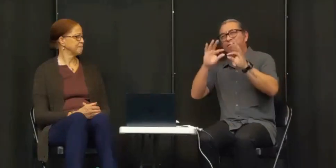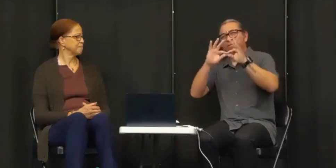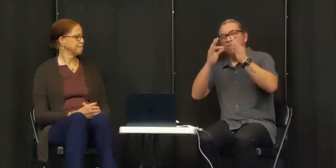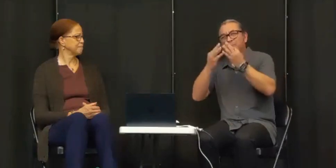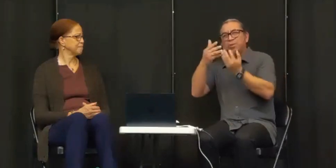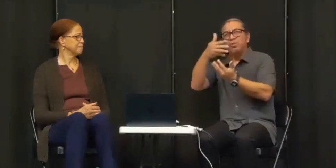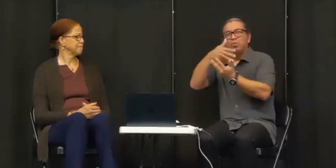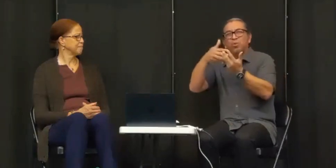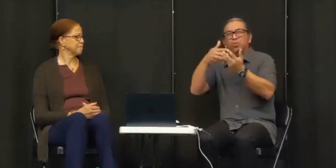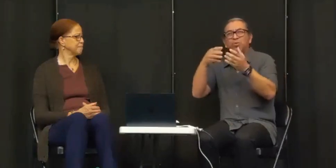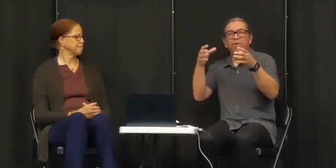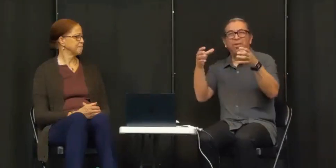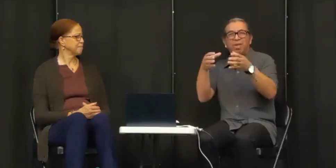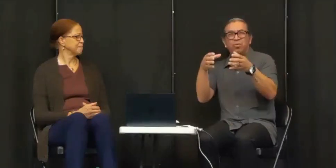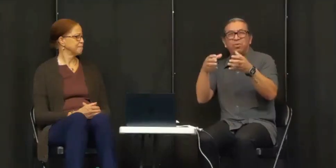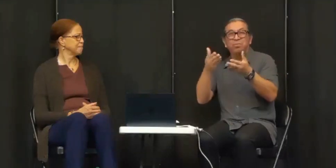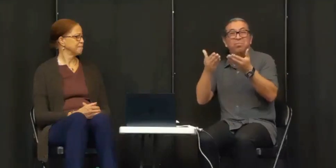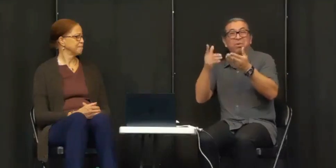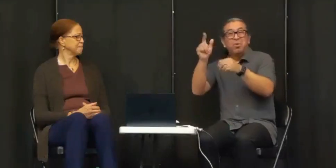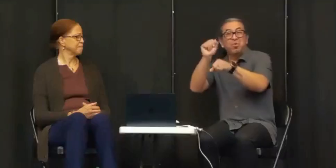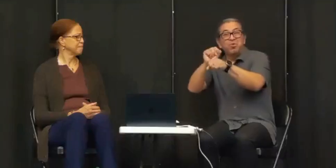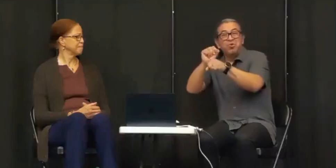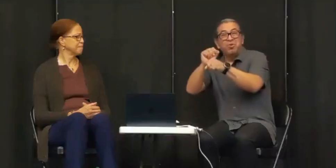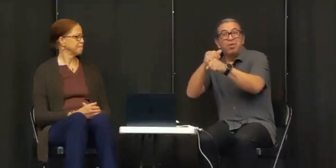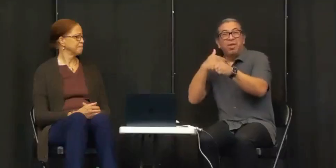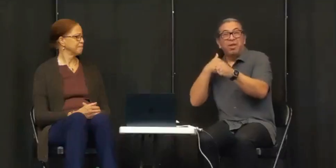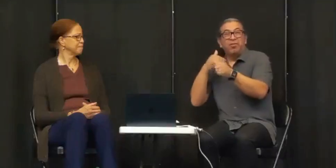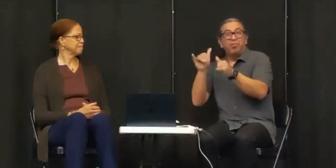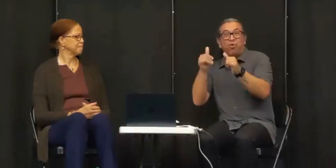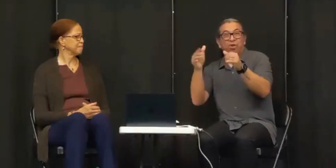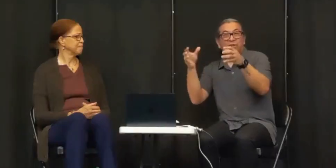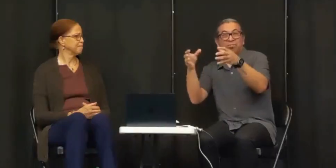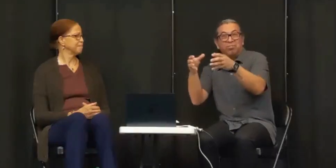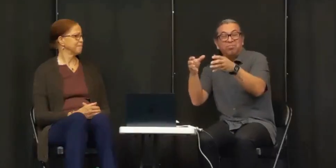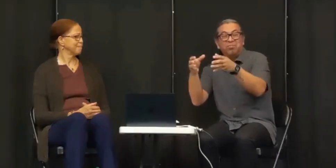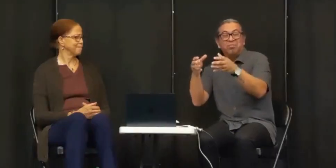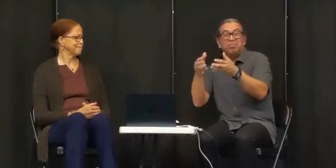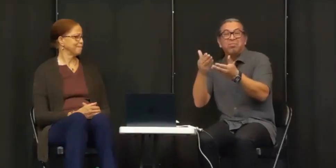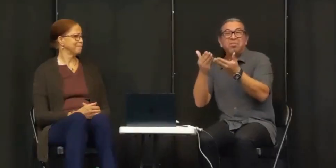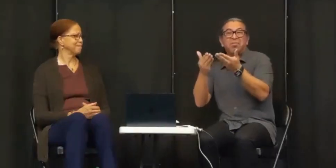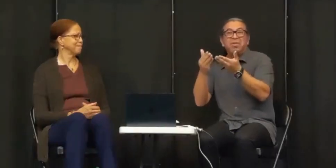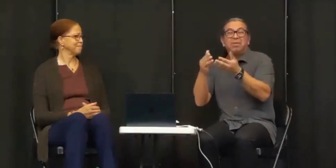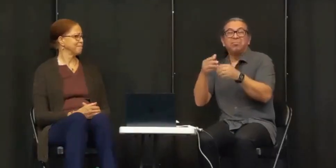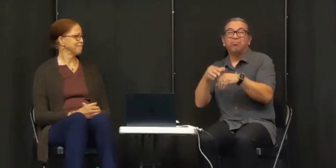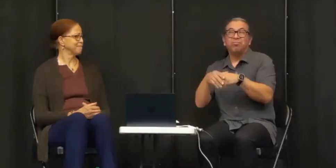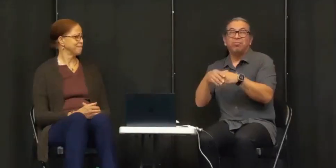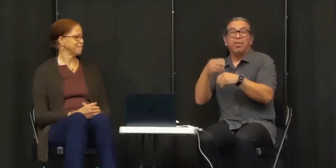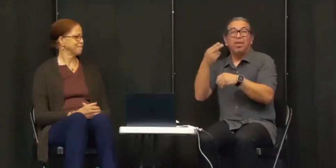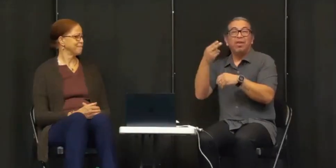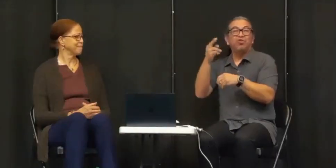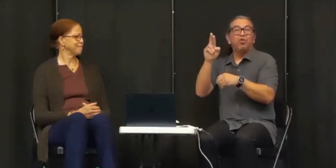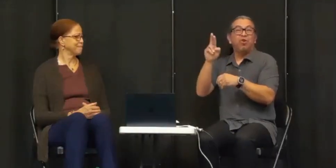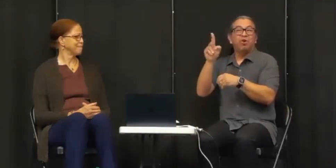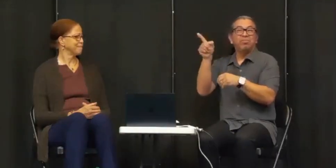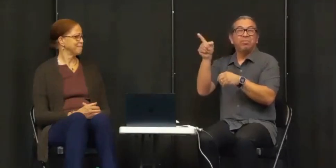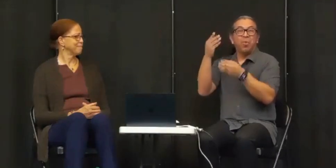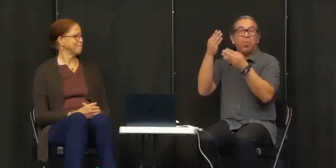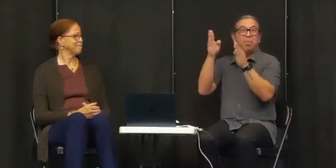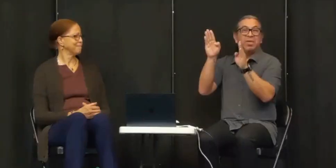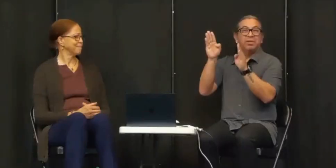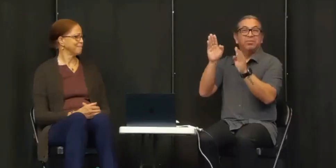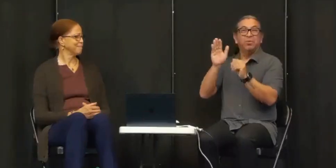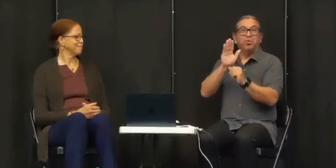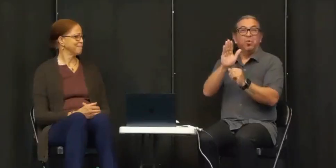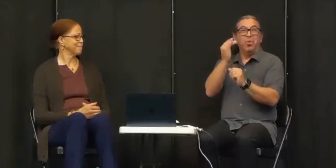at those homes and family social gatherings, not just for holidays, but maybe your work as a social gathering as well this time of